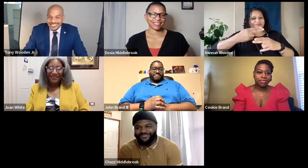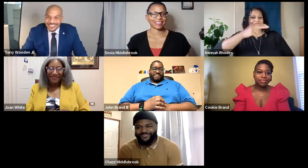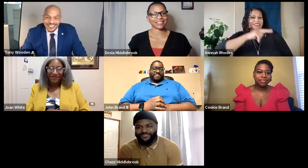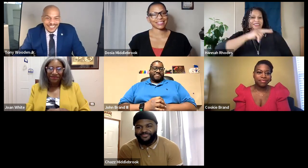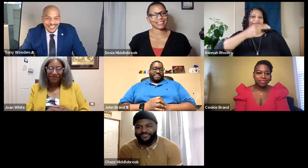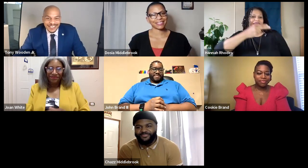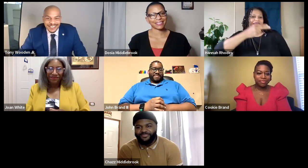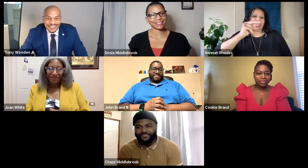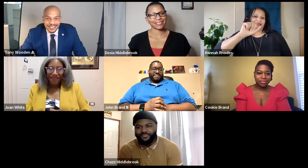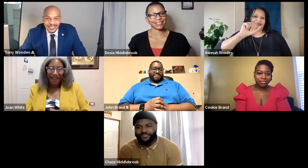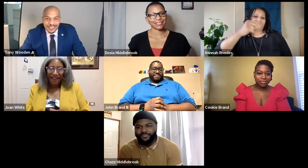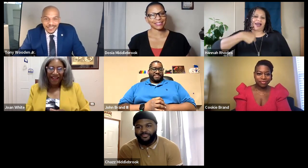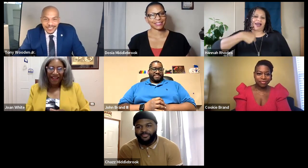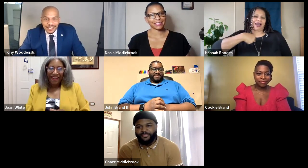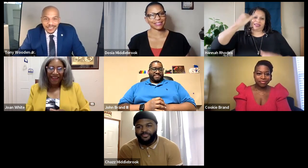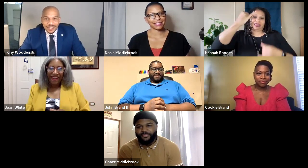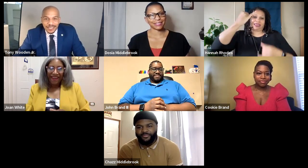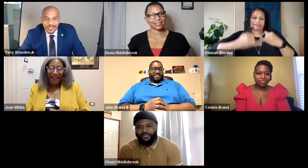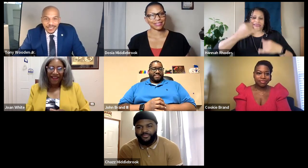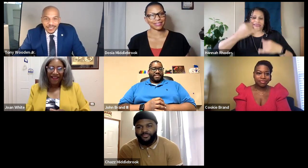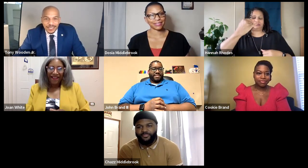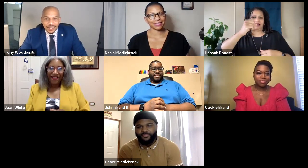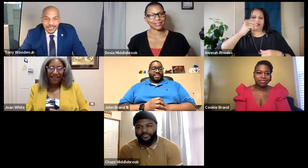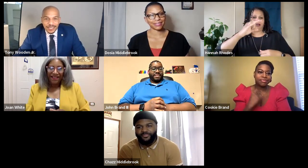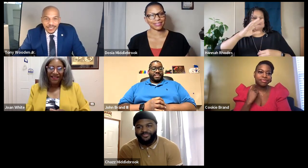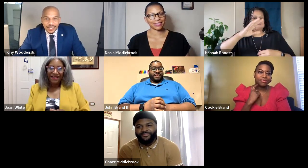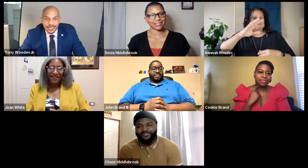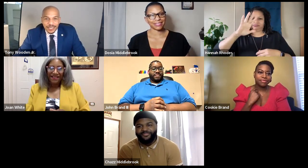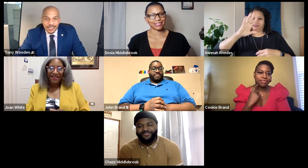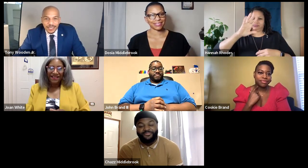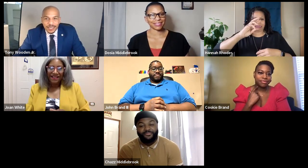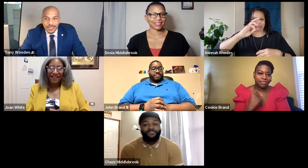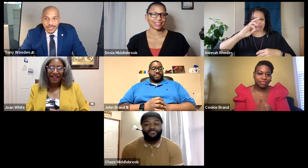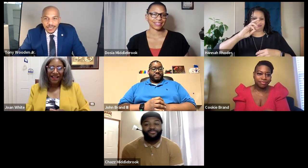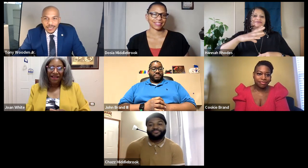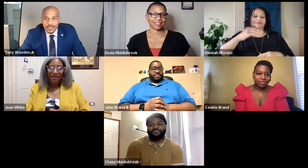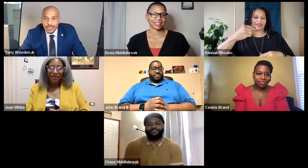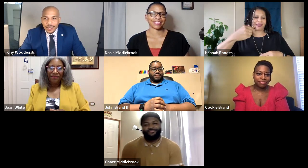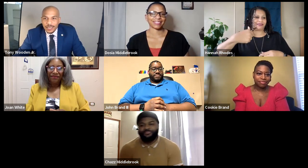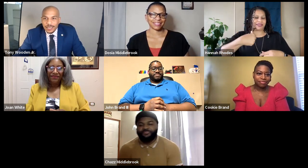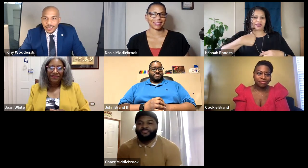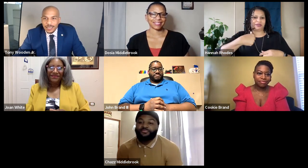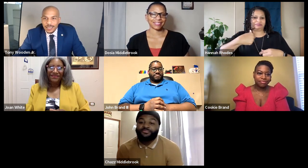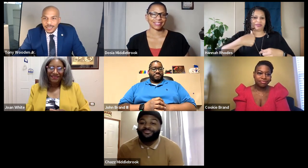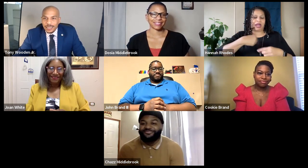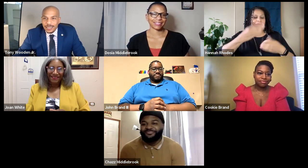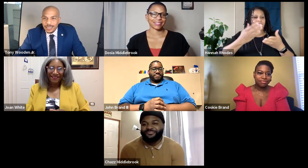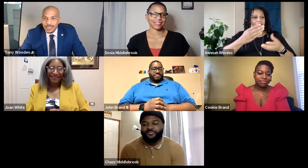My name is Hannah. I'm the last of 6. And I'm